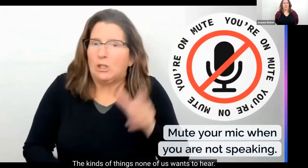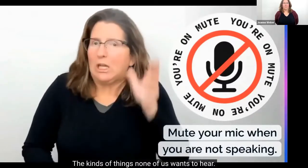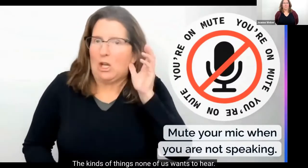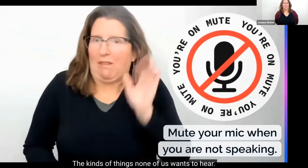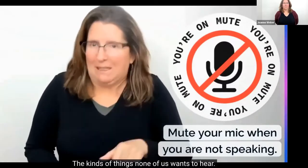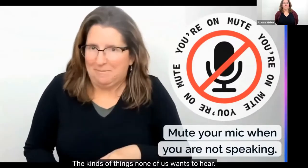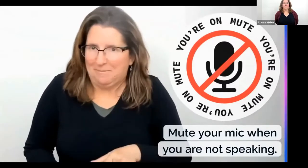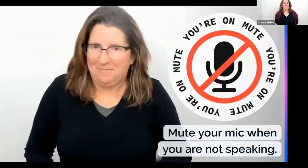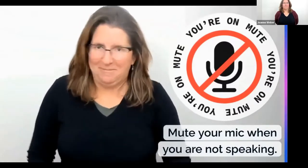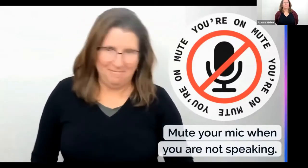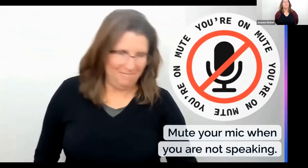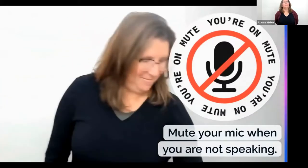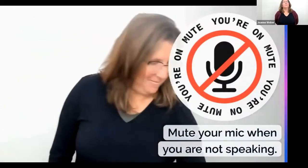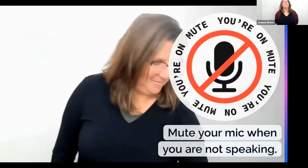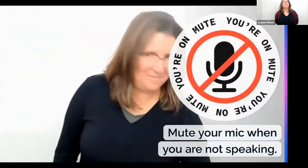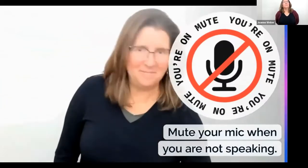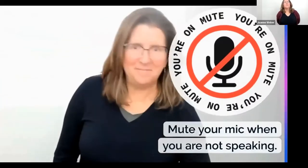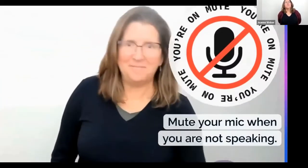hear.